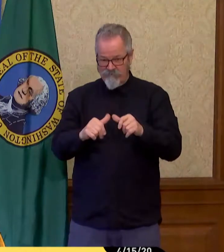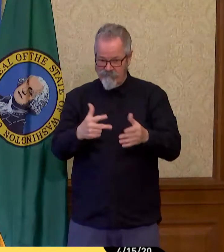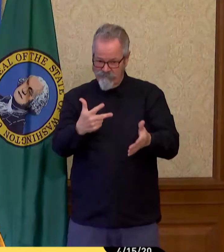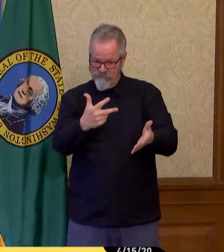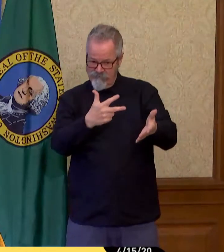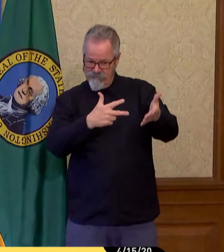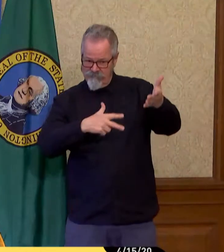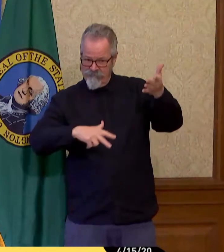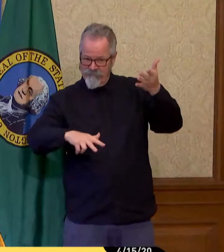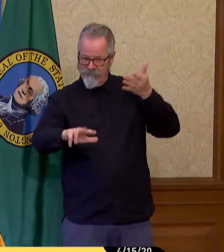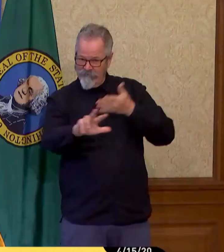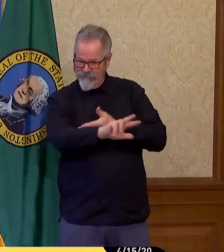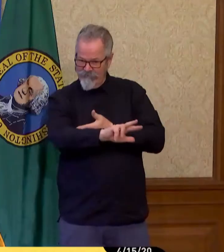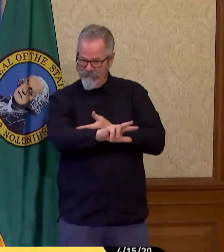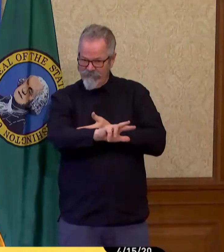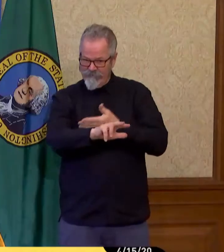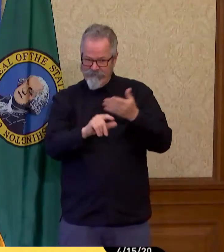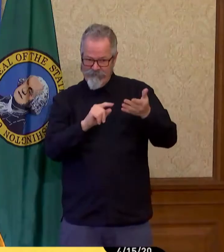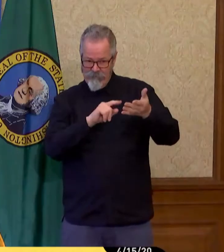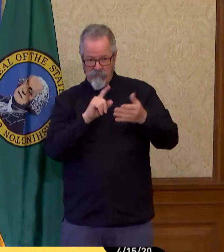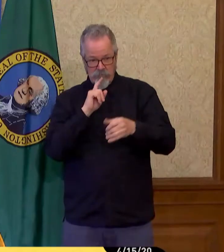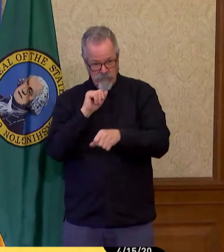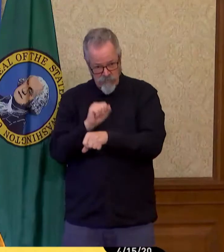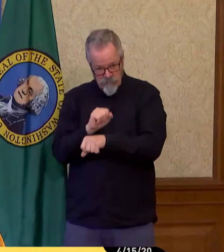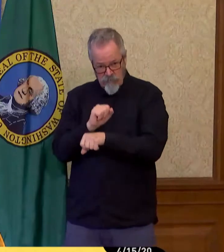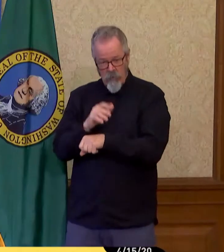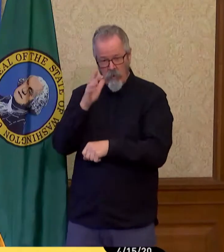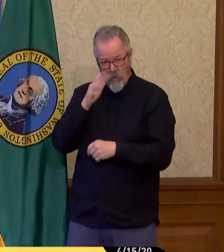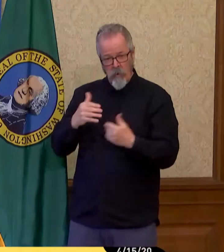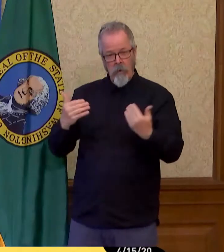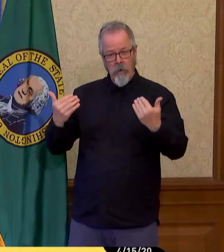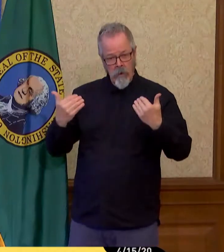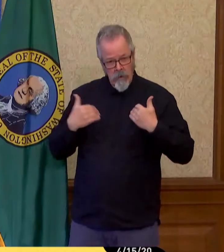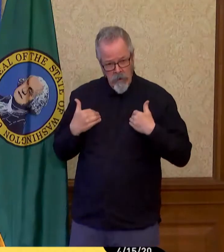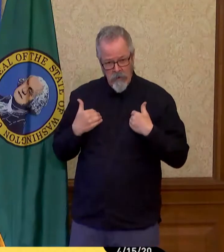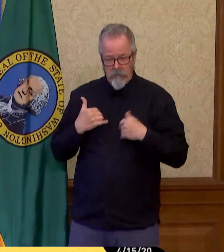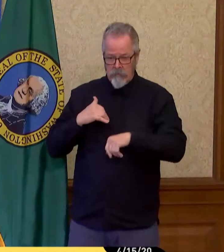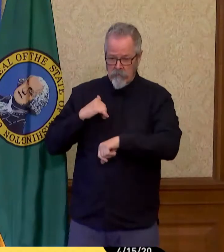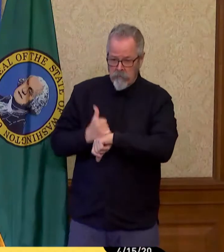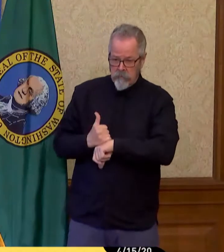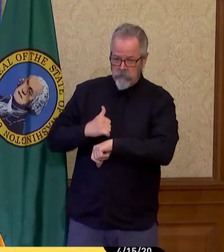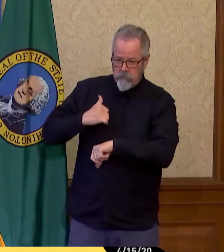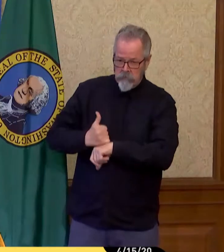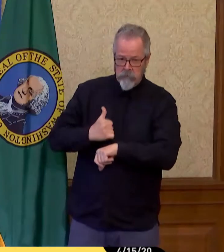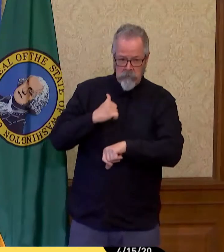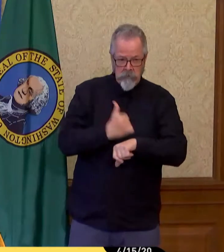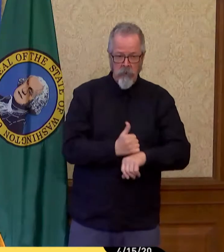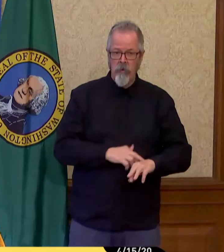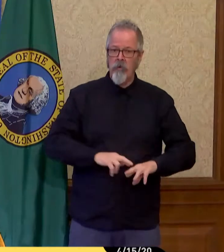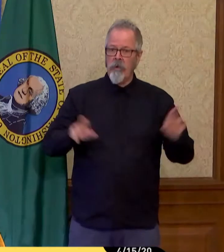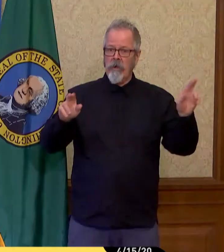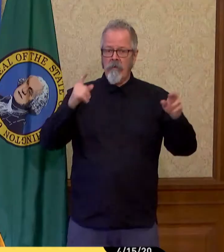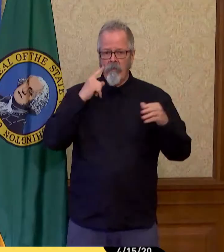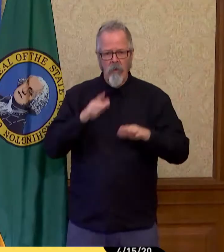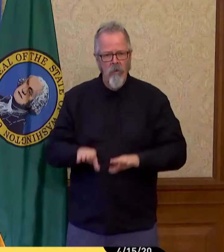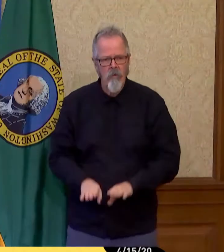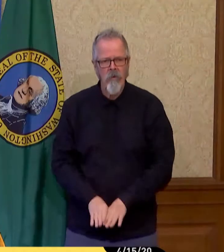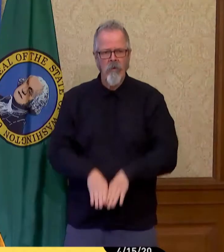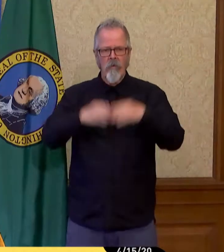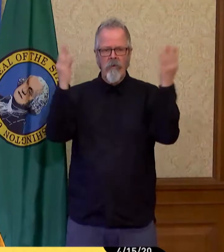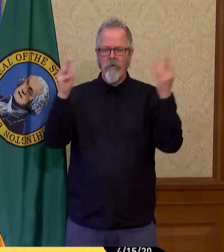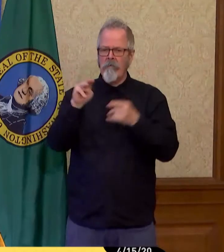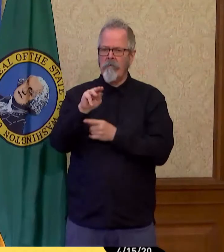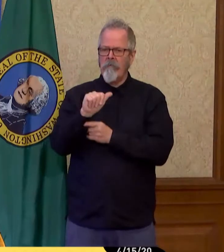distancing order on May 4th? That is unknowable. There is some possibility that those things